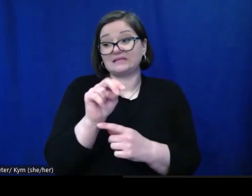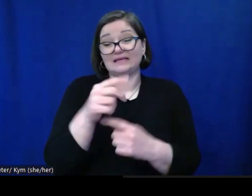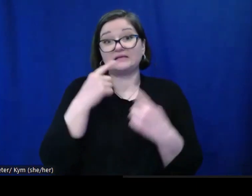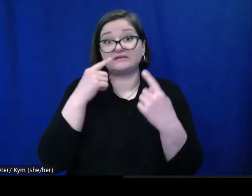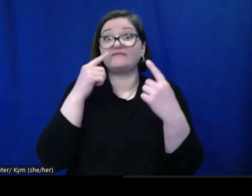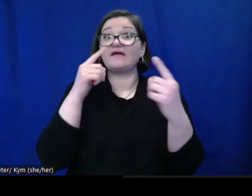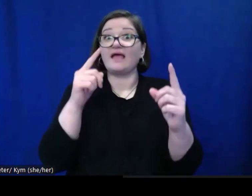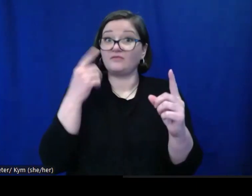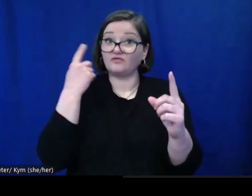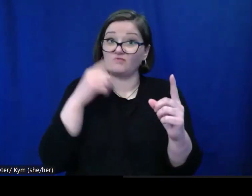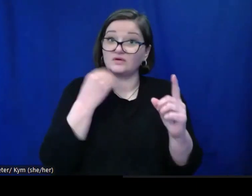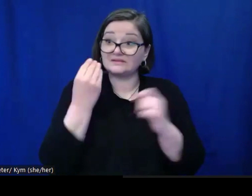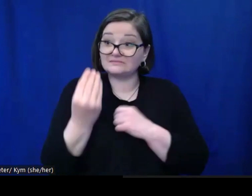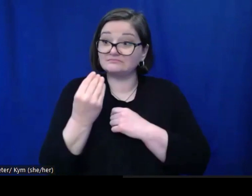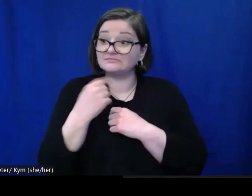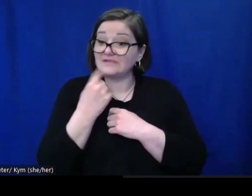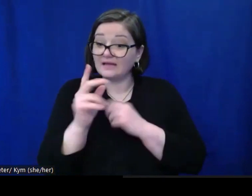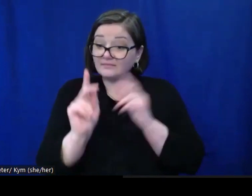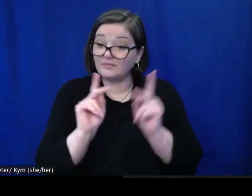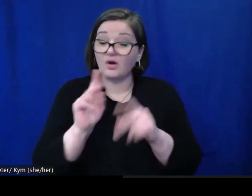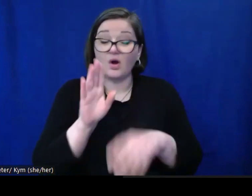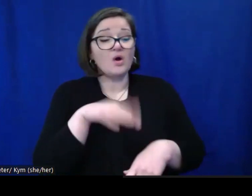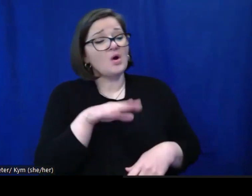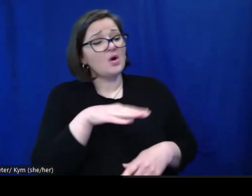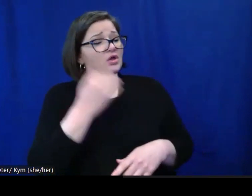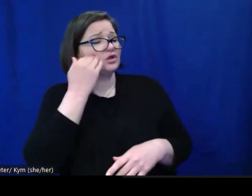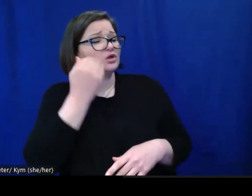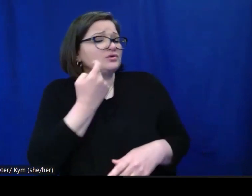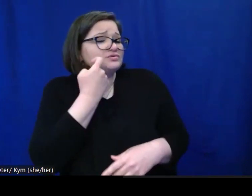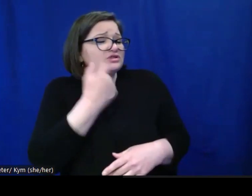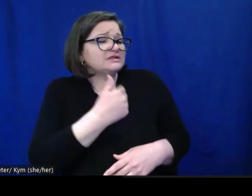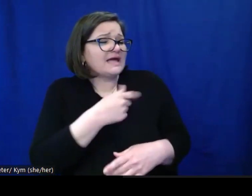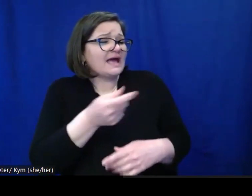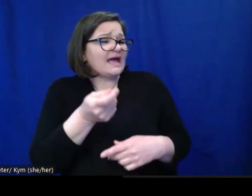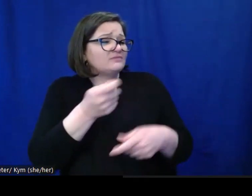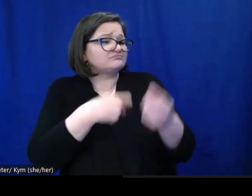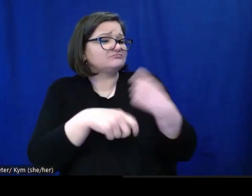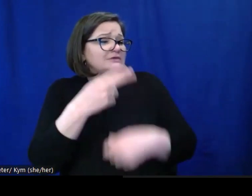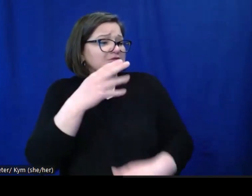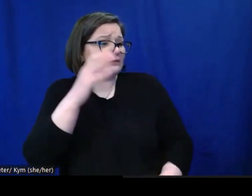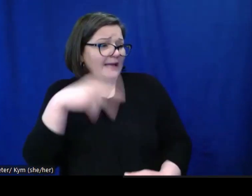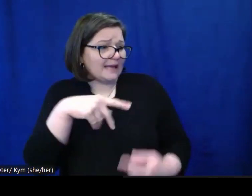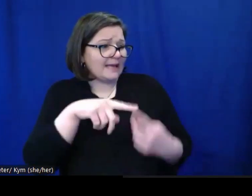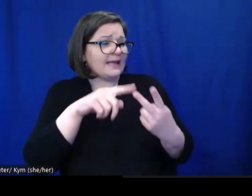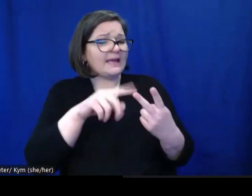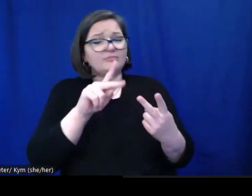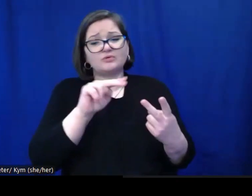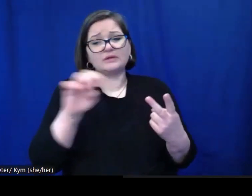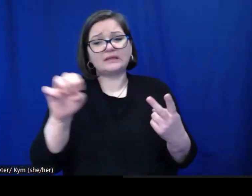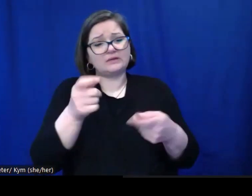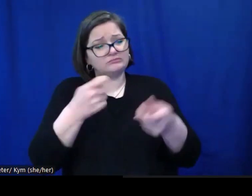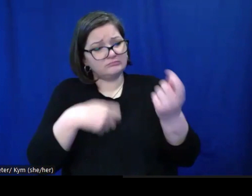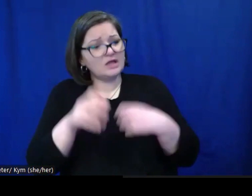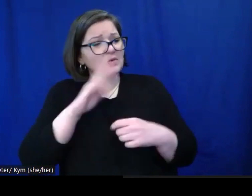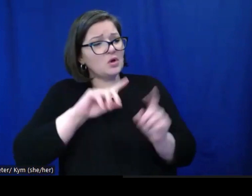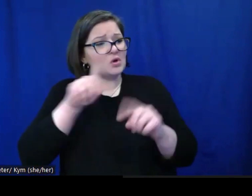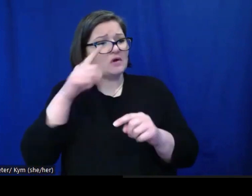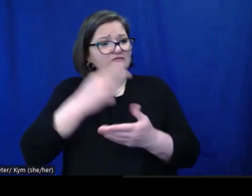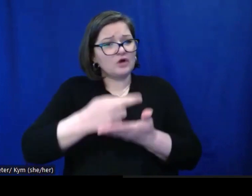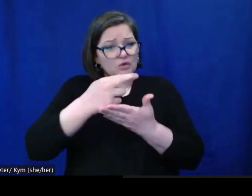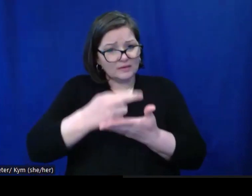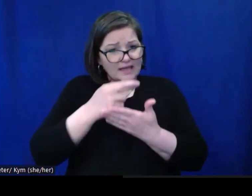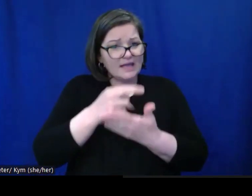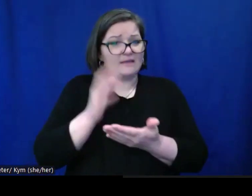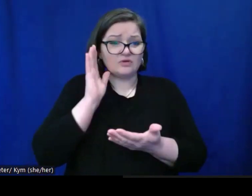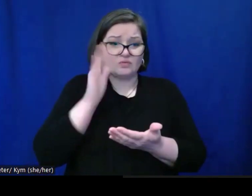well, you just had your hip replaced, you just had your knee replaced, you're going to go in for rehab, you'll get up to